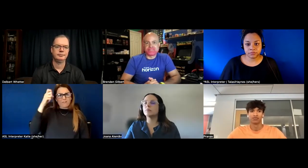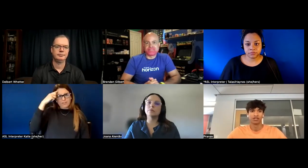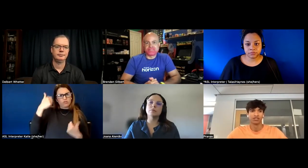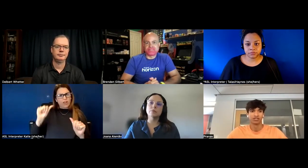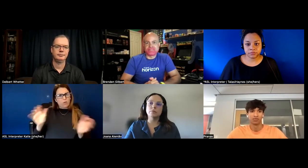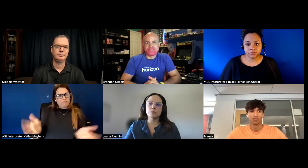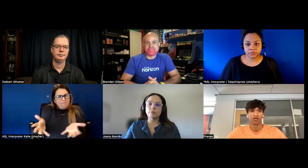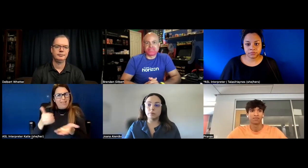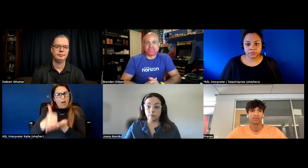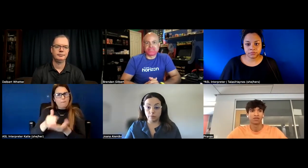regulations a little bit more